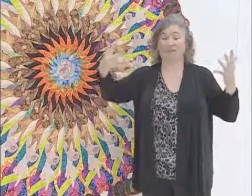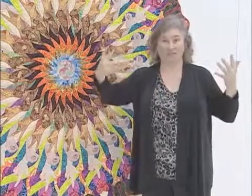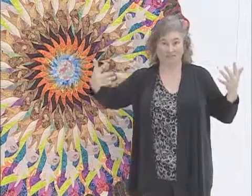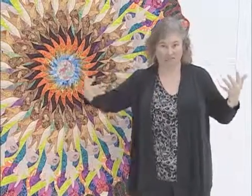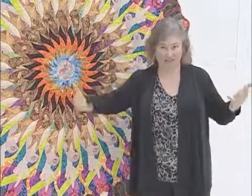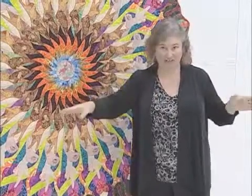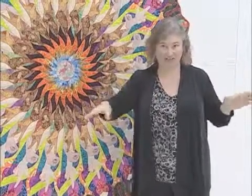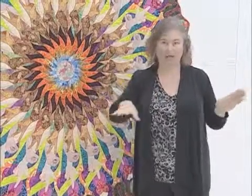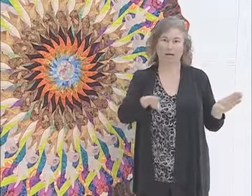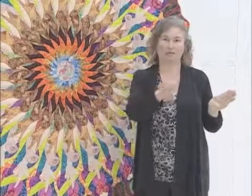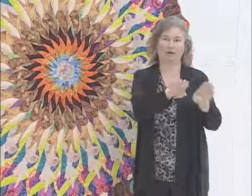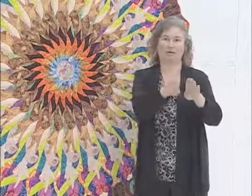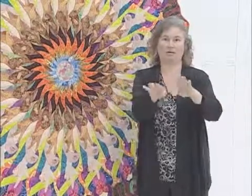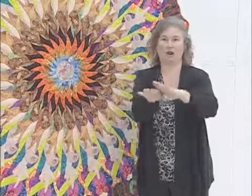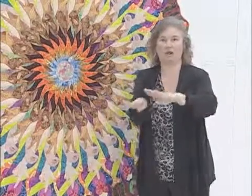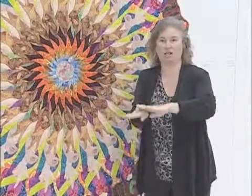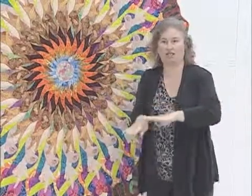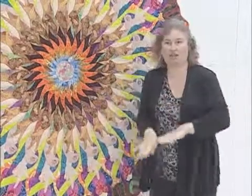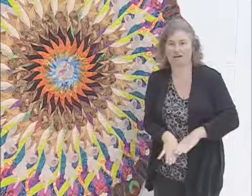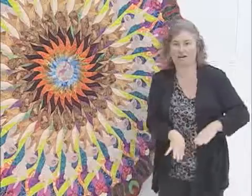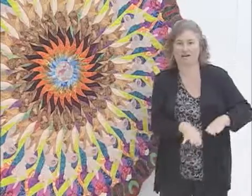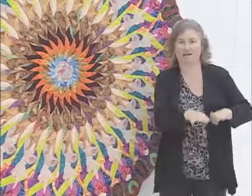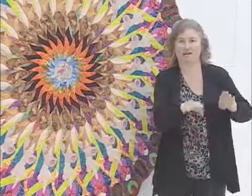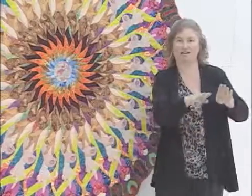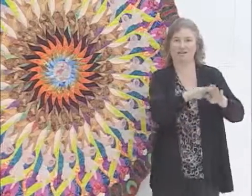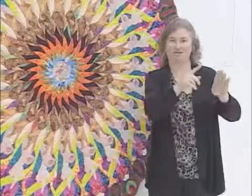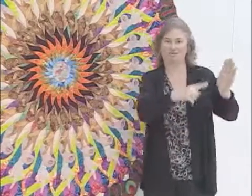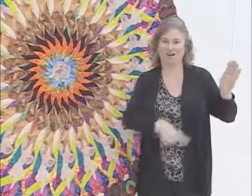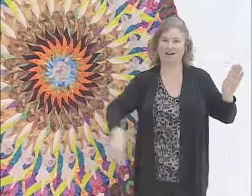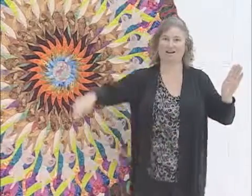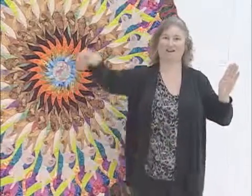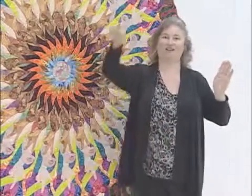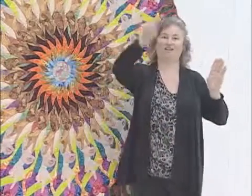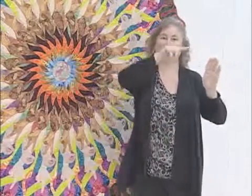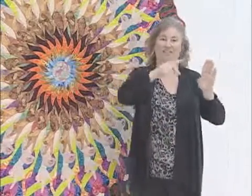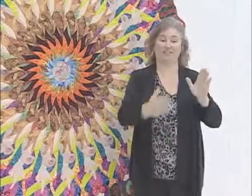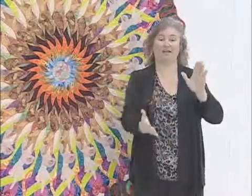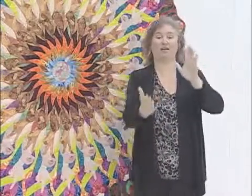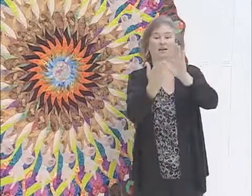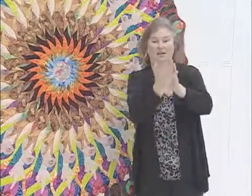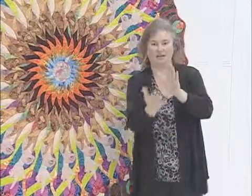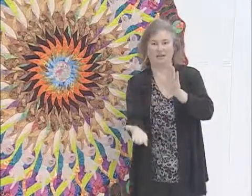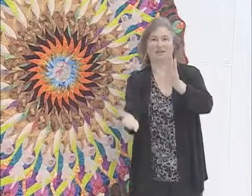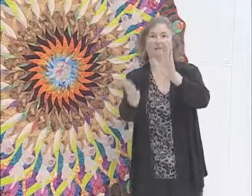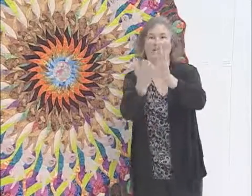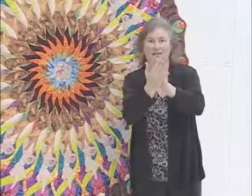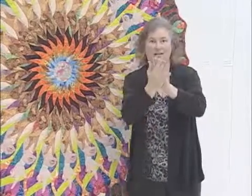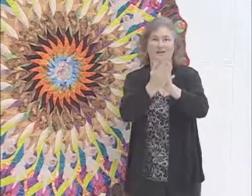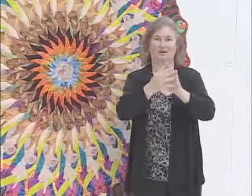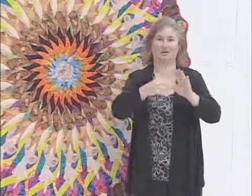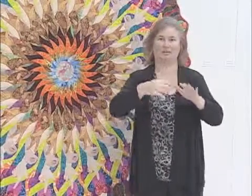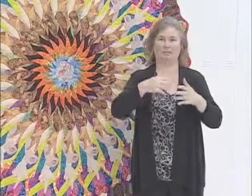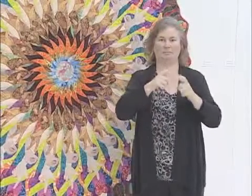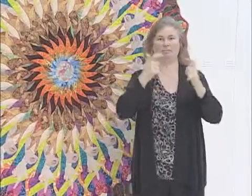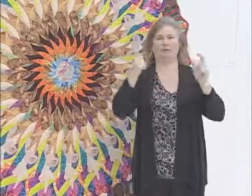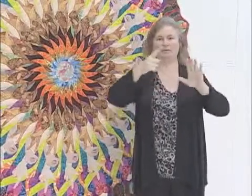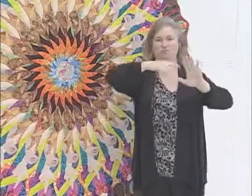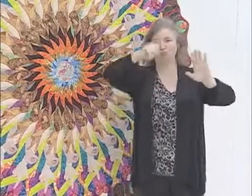on my sewing machine. When all 24 panels were done, I put them all together in this round shape. And then, as I put them